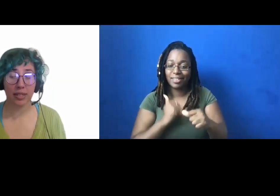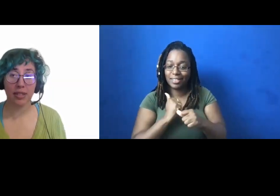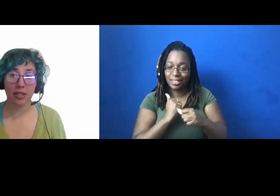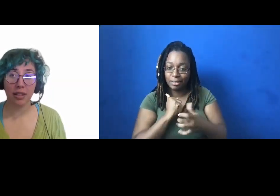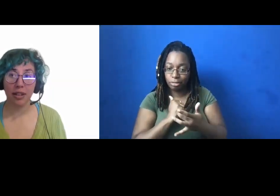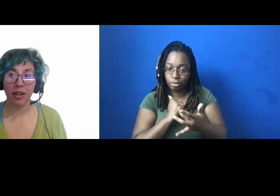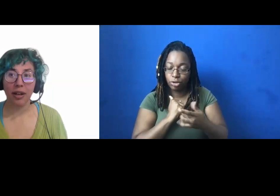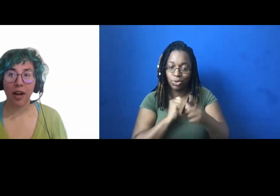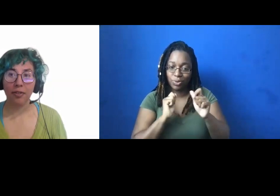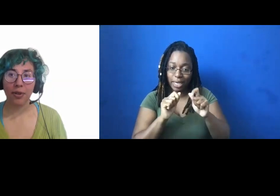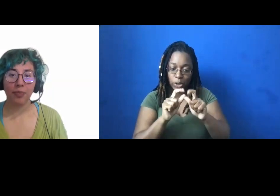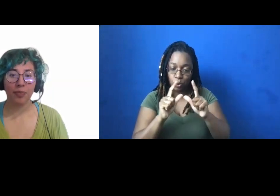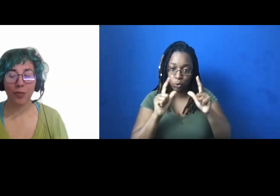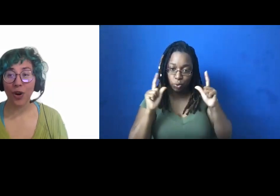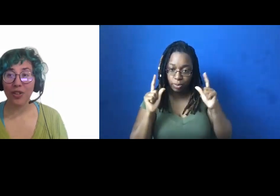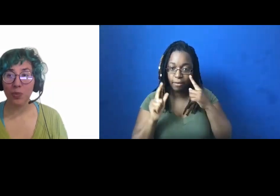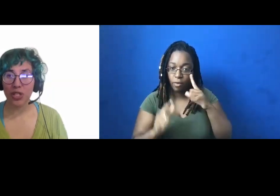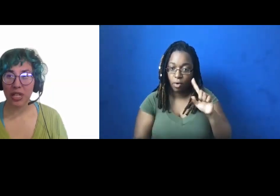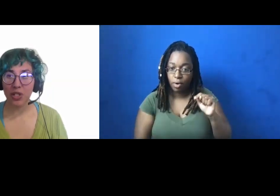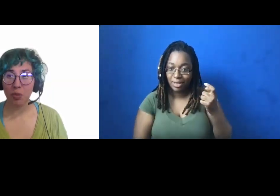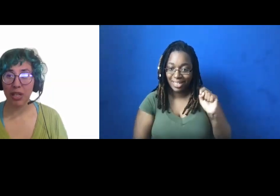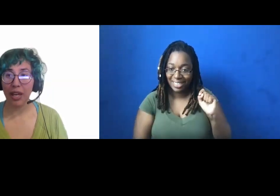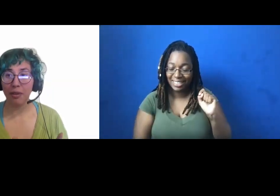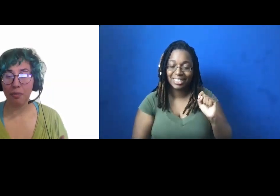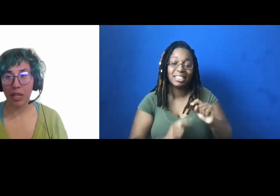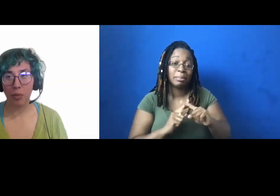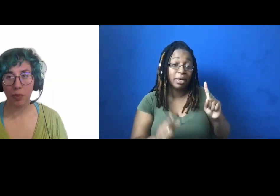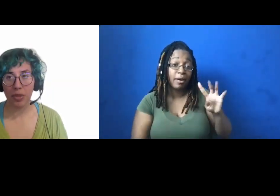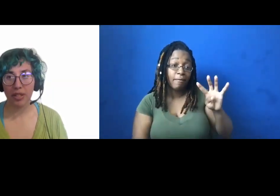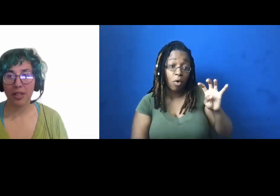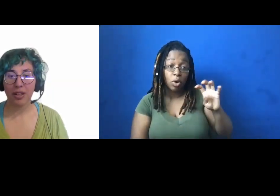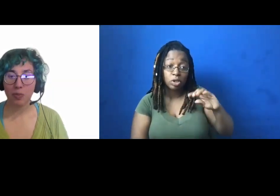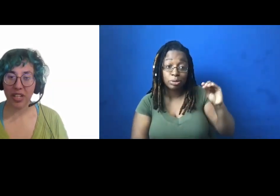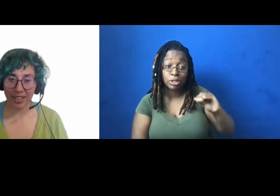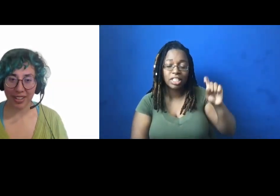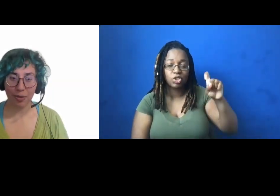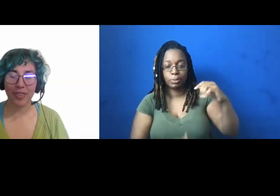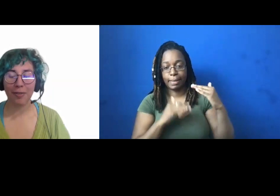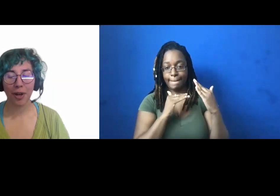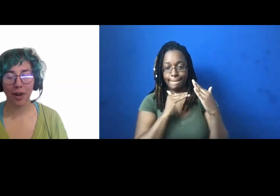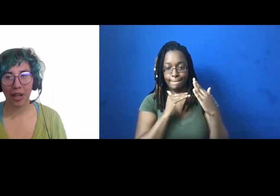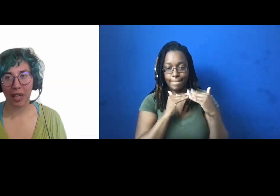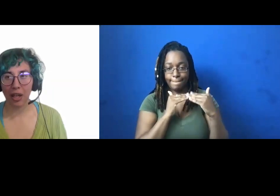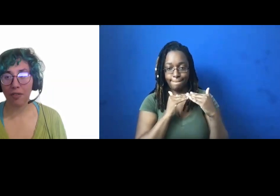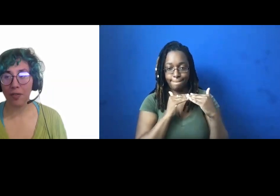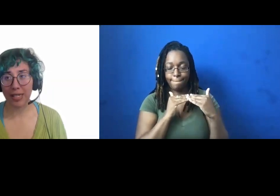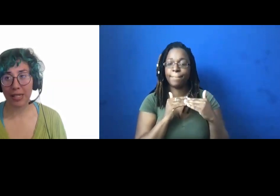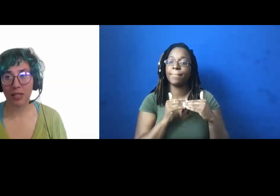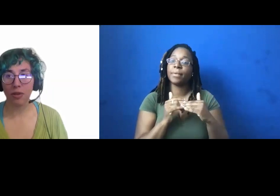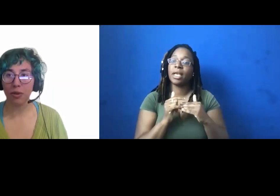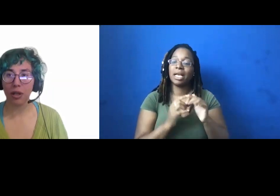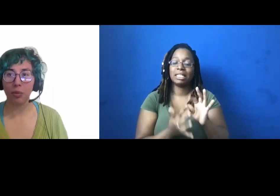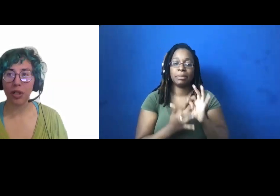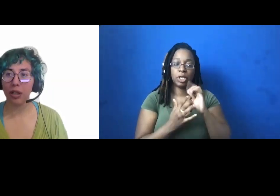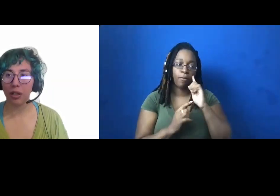into text. However, 400% should be a minimum, especially with the variety of